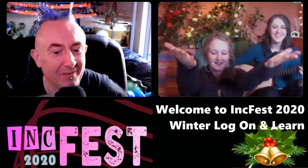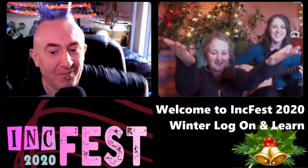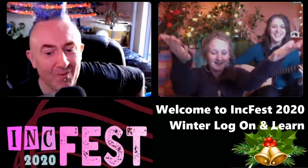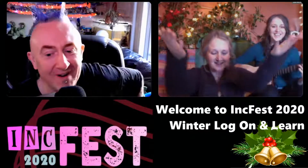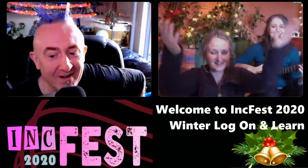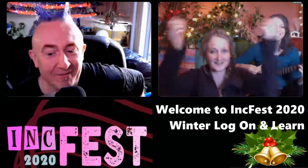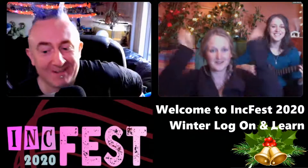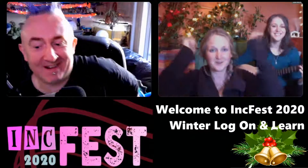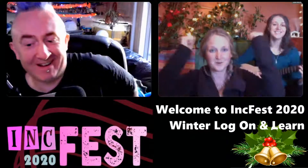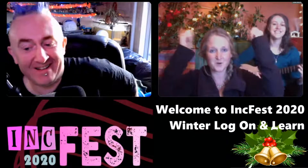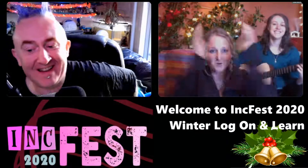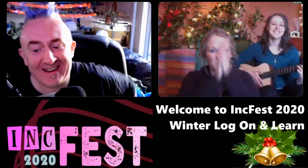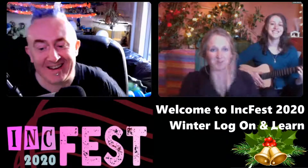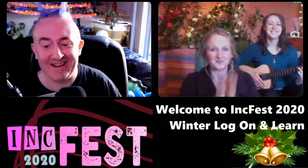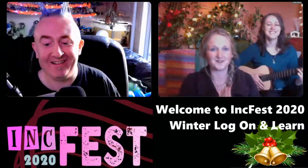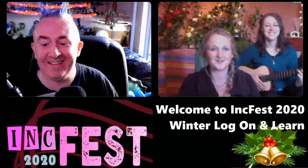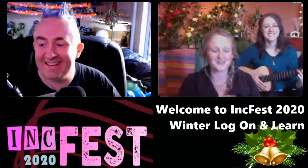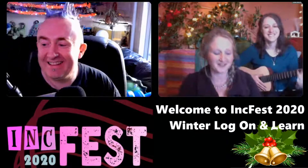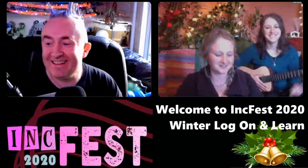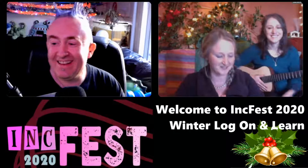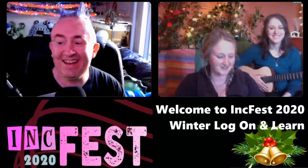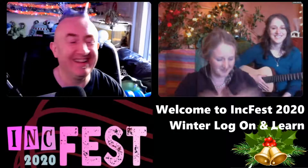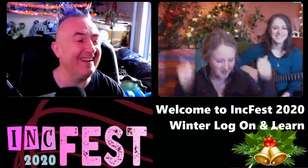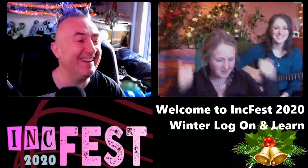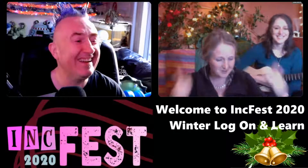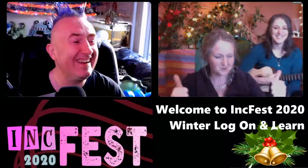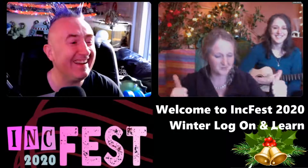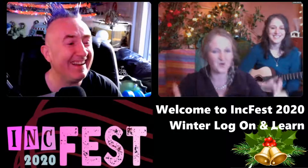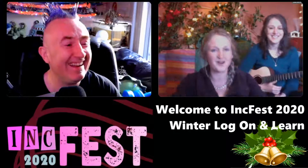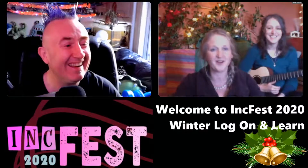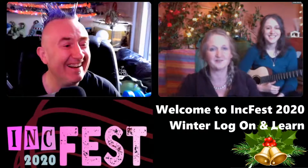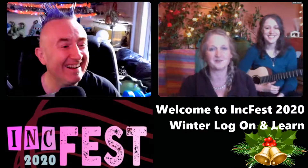here. Wonderful start. Thank you. Good morning, everyone.